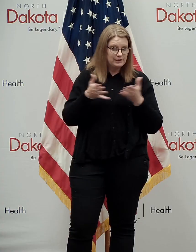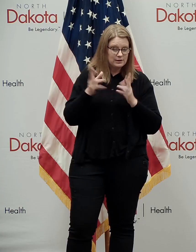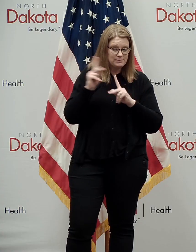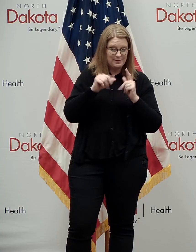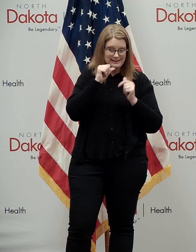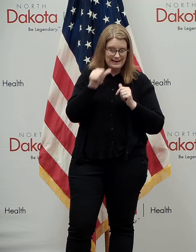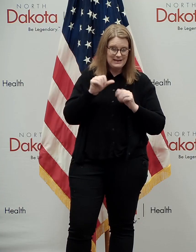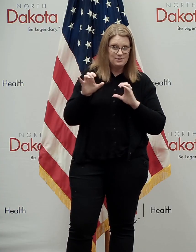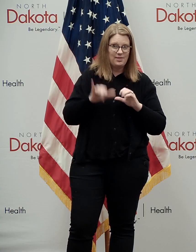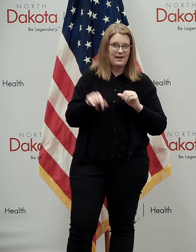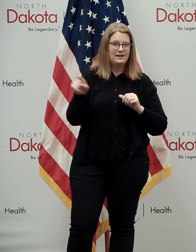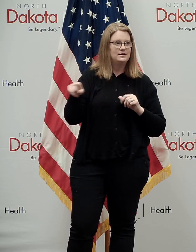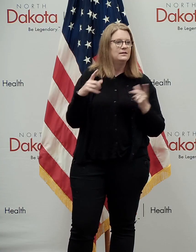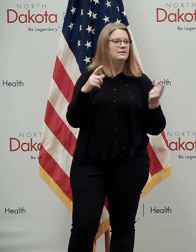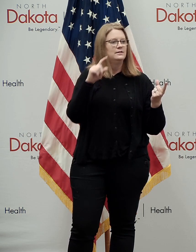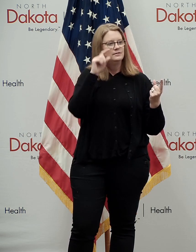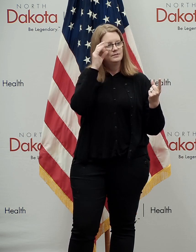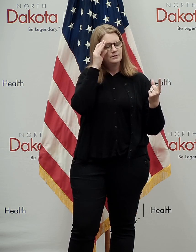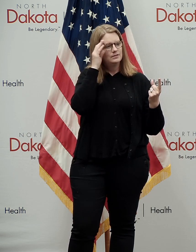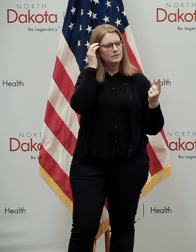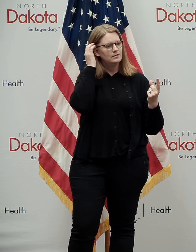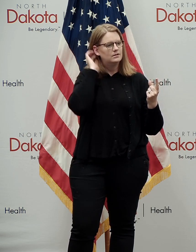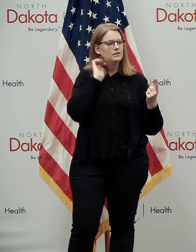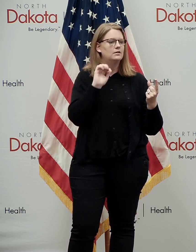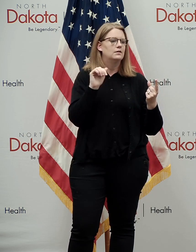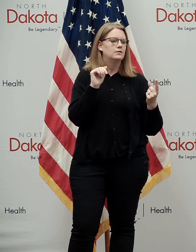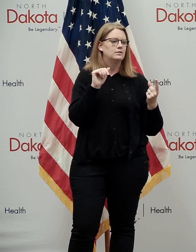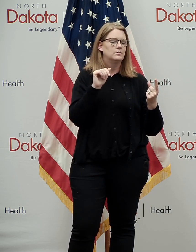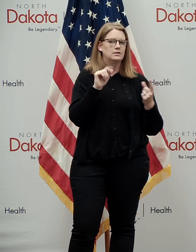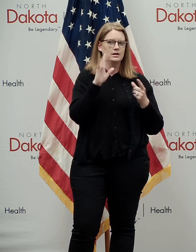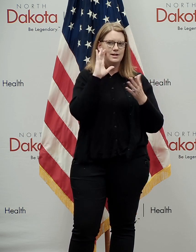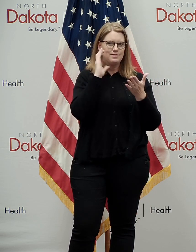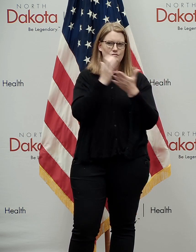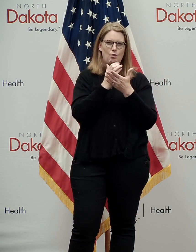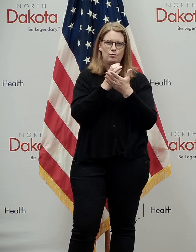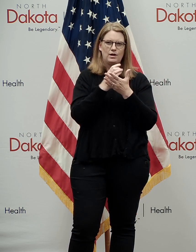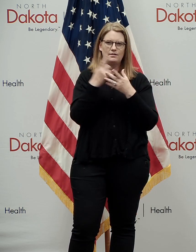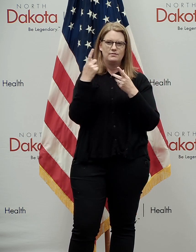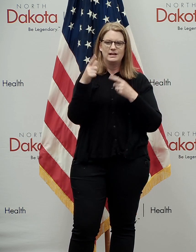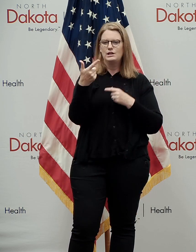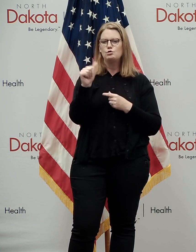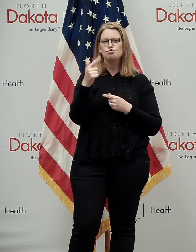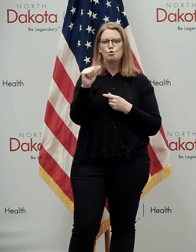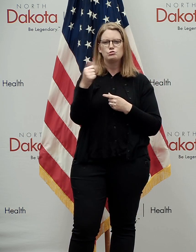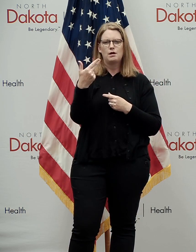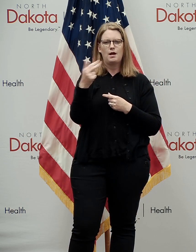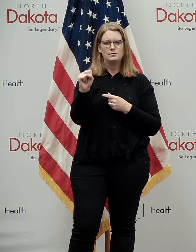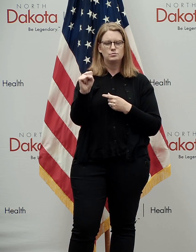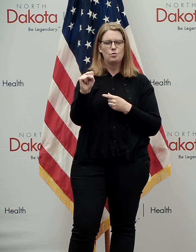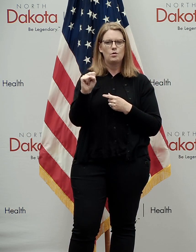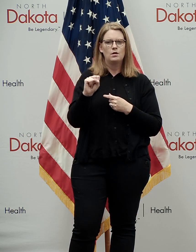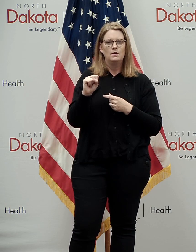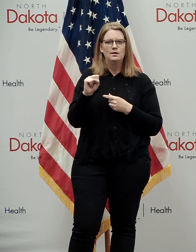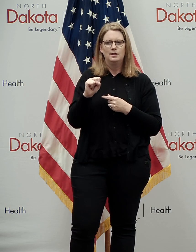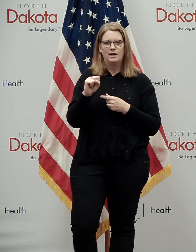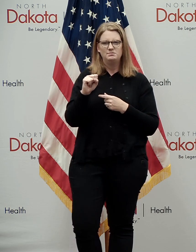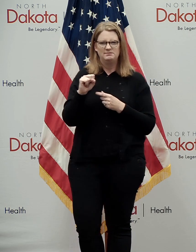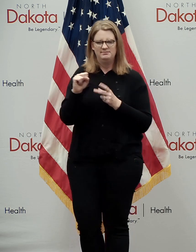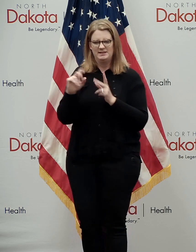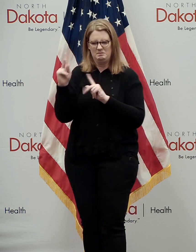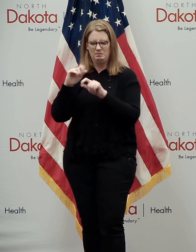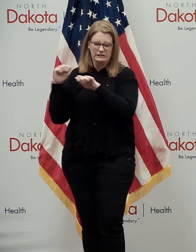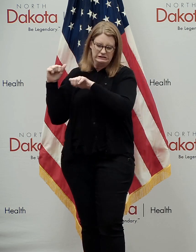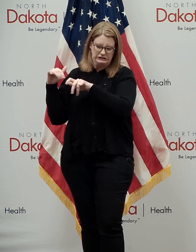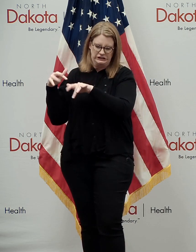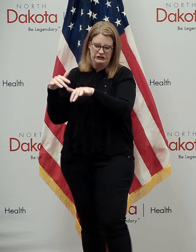So I think, just to repeat the question, was referencing the photograph that was taken in the Georgia high school and then the subsequent